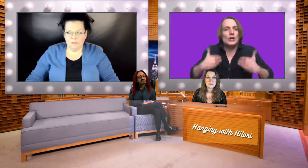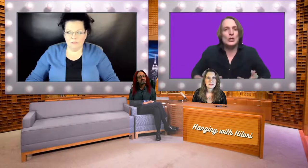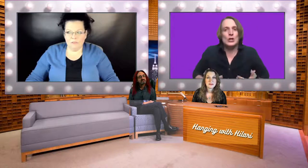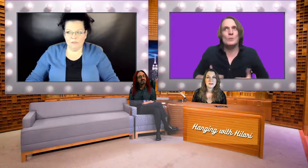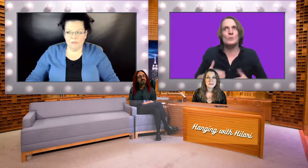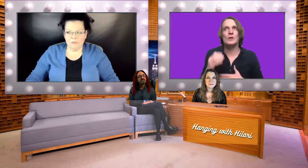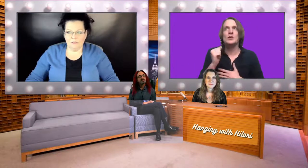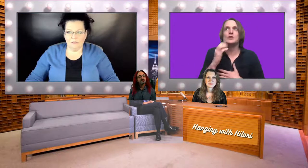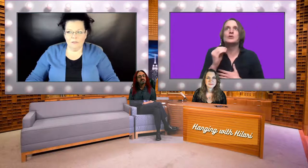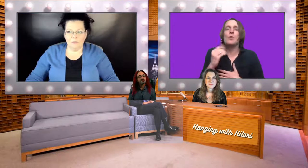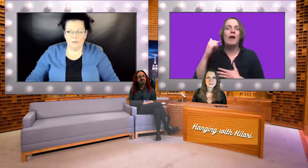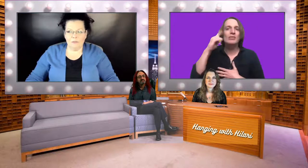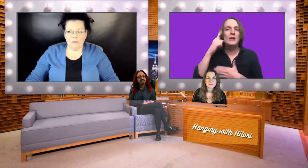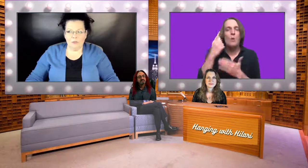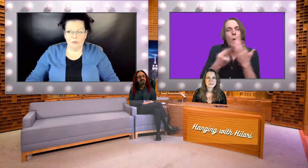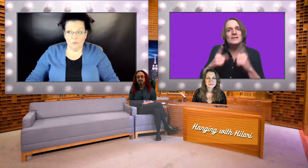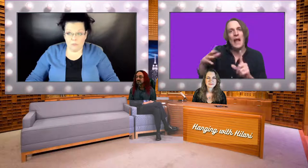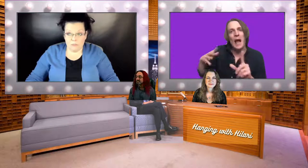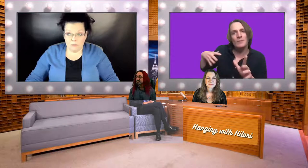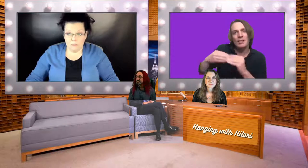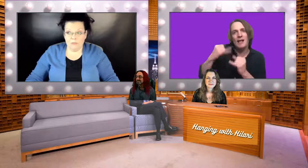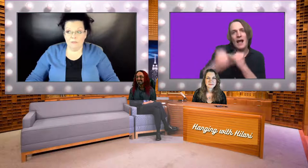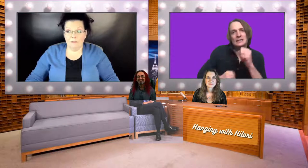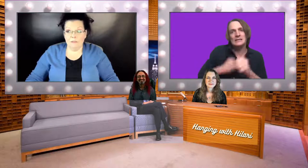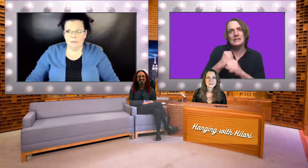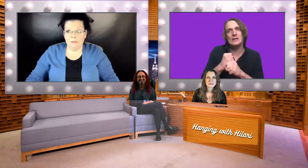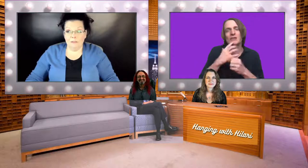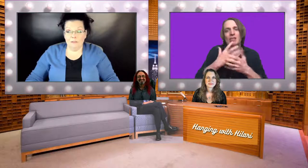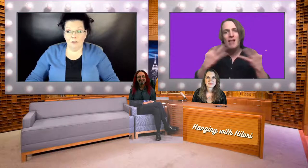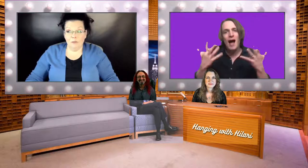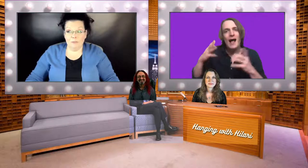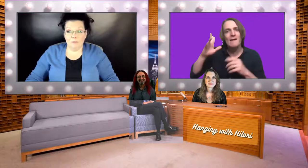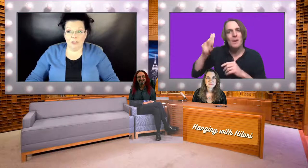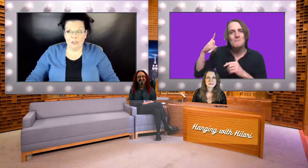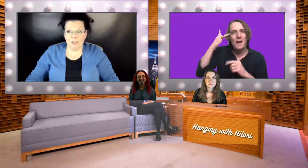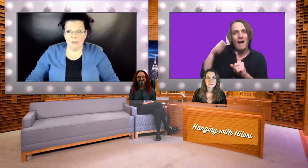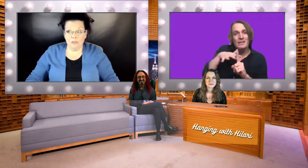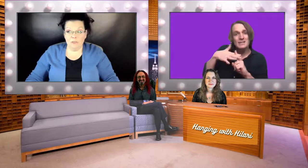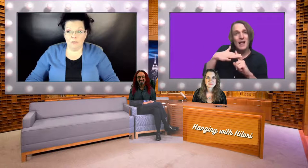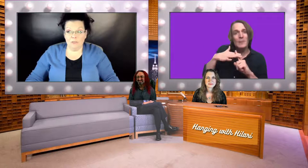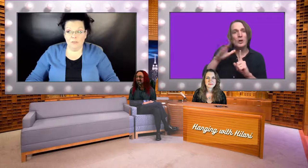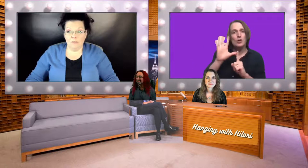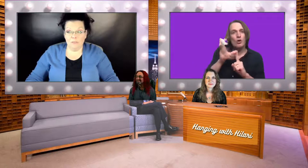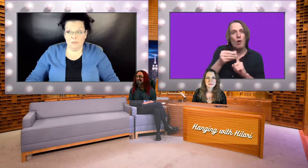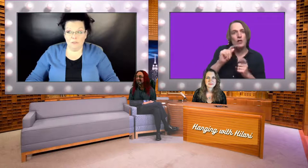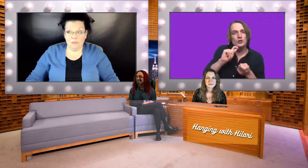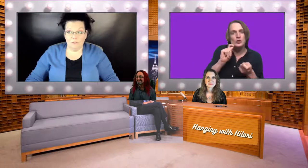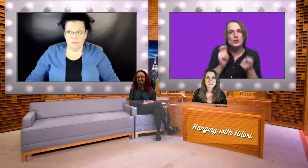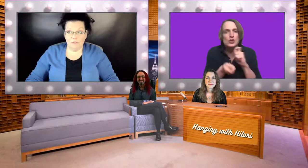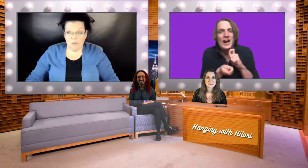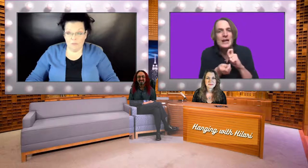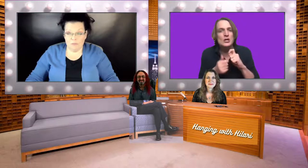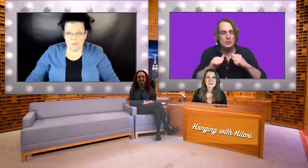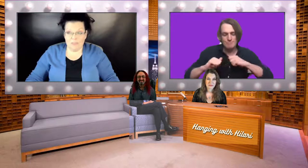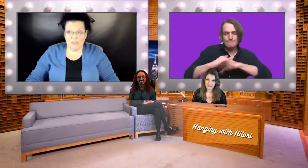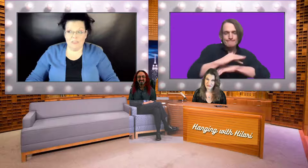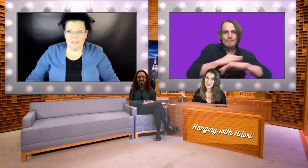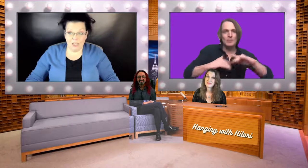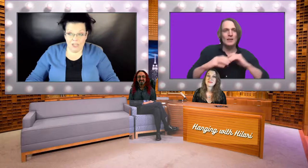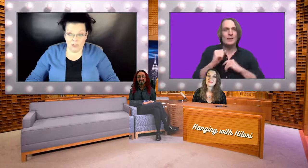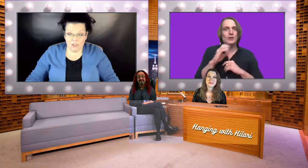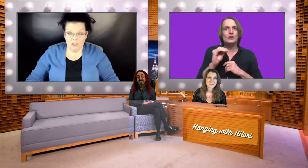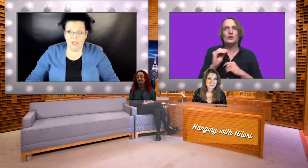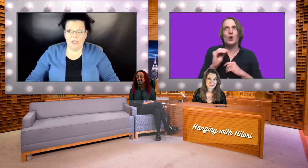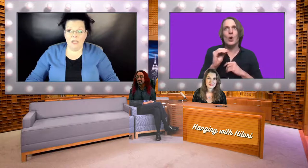world, you know, be with humans, you know, this past year, there was a lot of political environments and